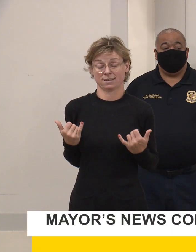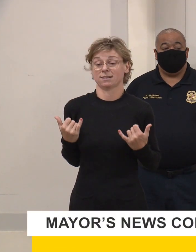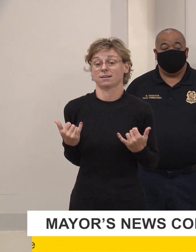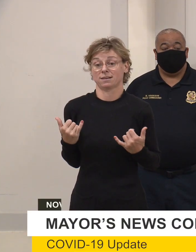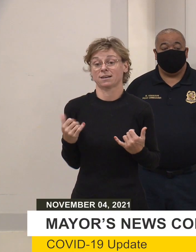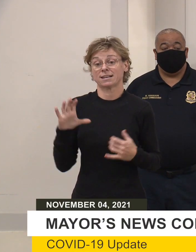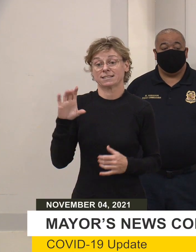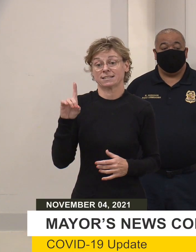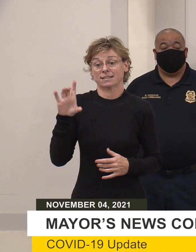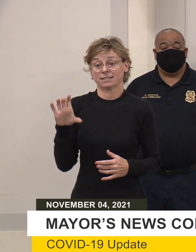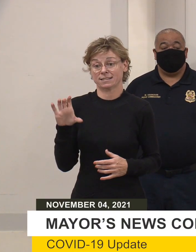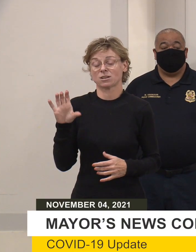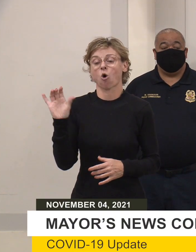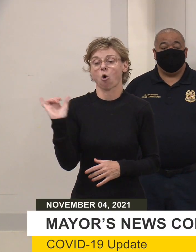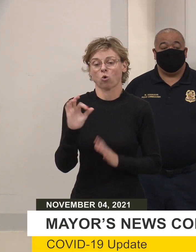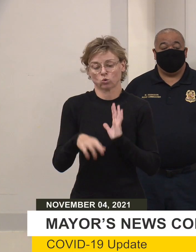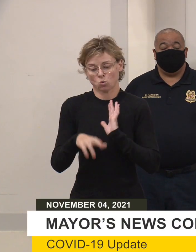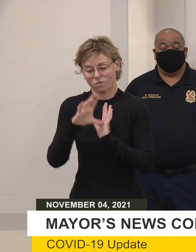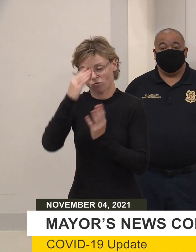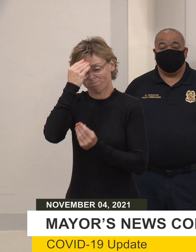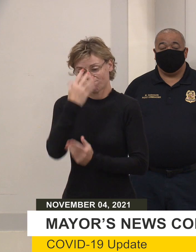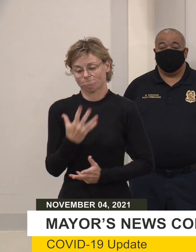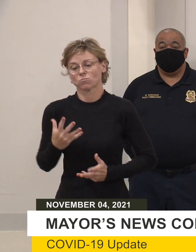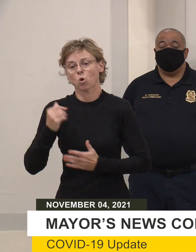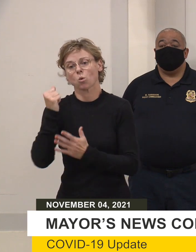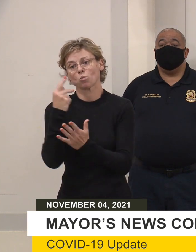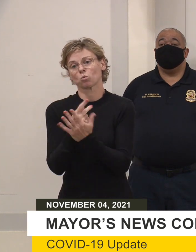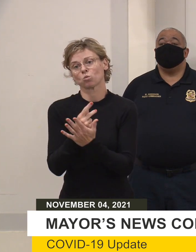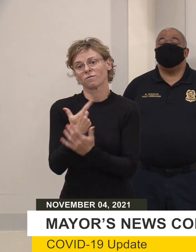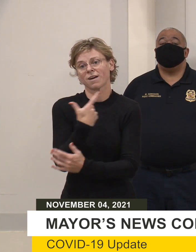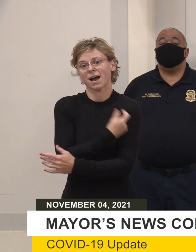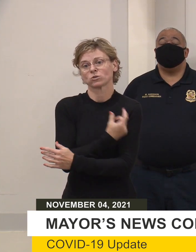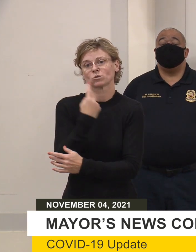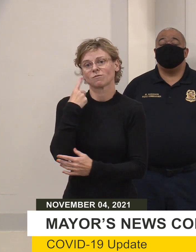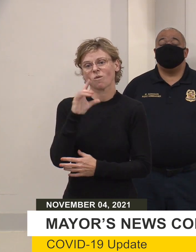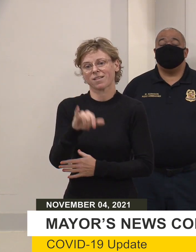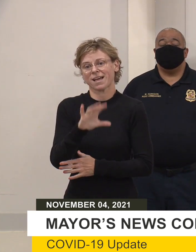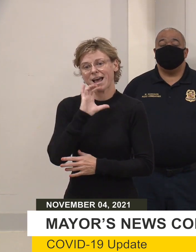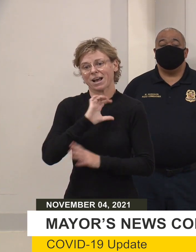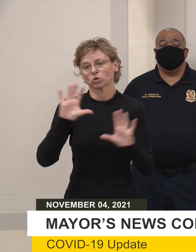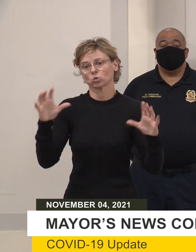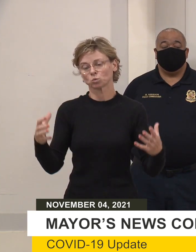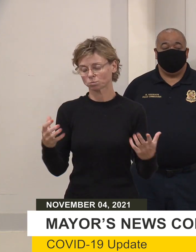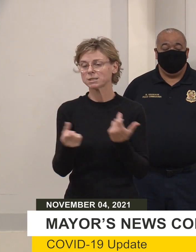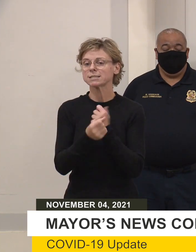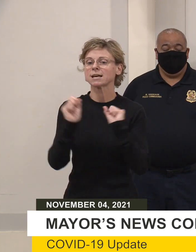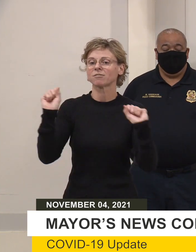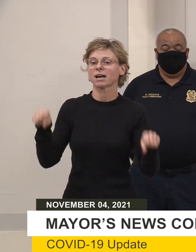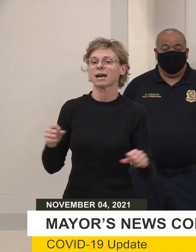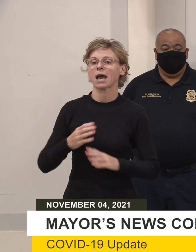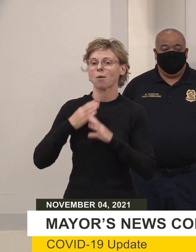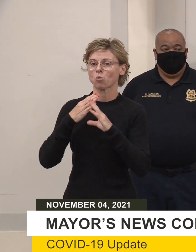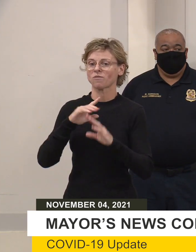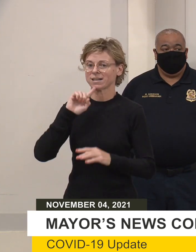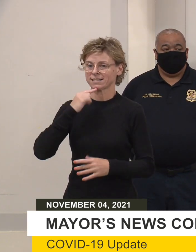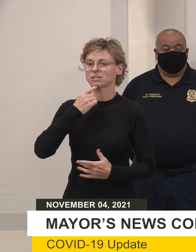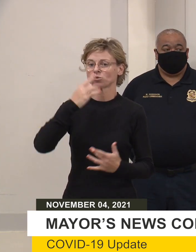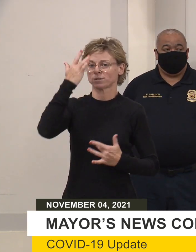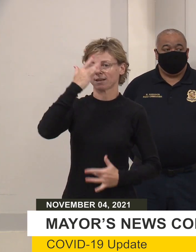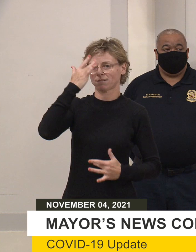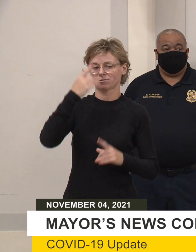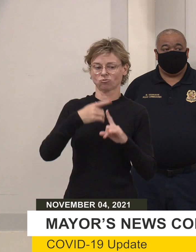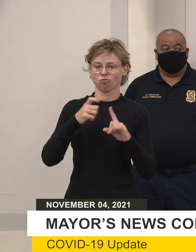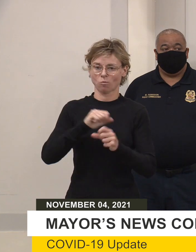Immunization Practices also reviewed the data and approved vaccination for this age group as a safe way to prevent serious illness from